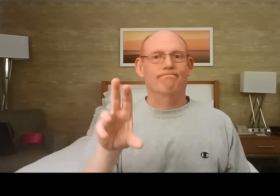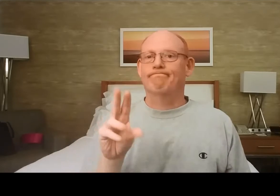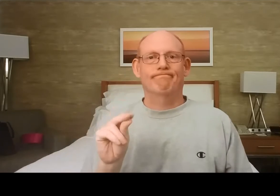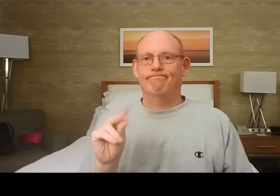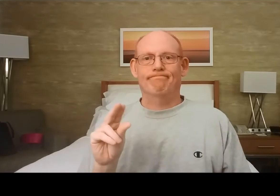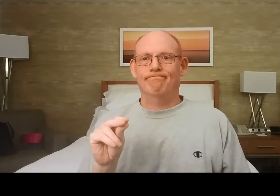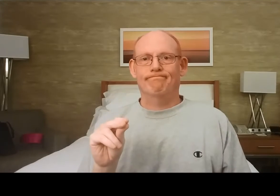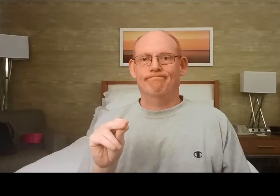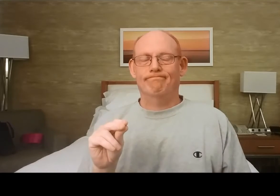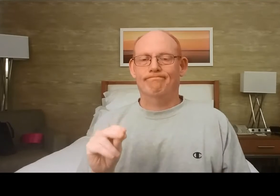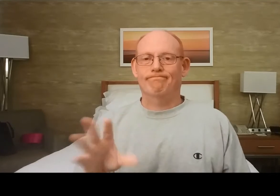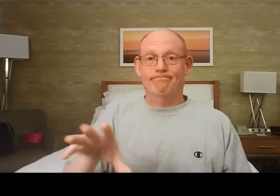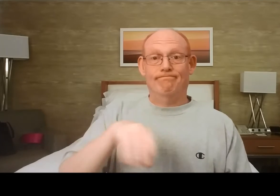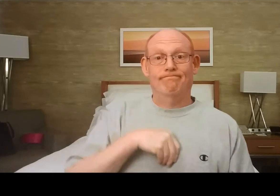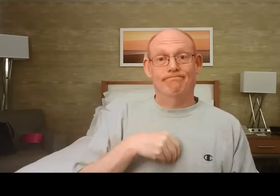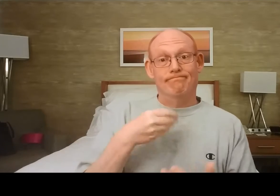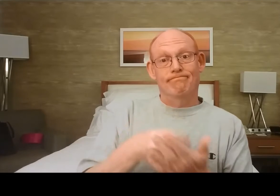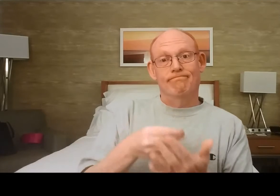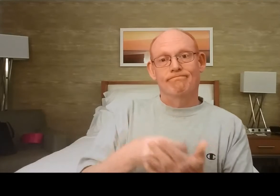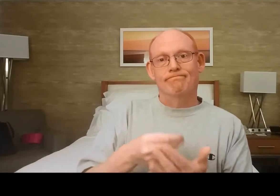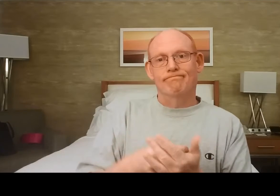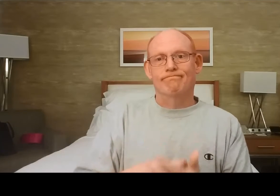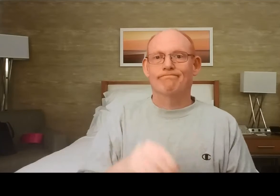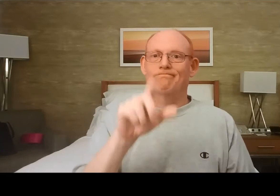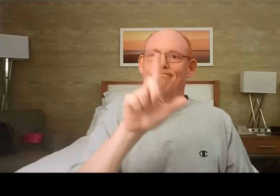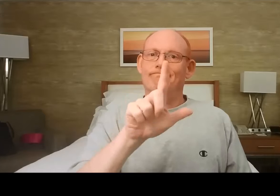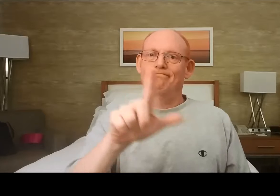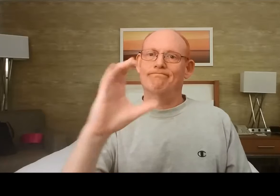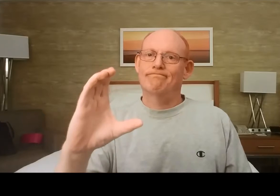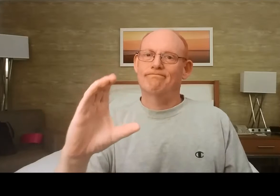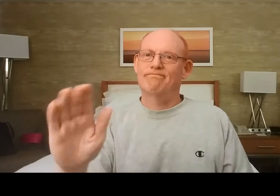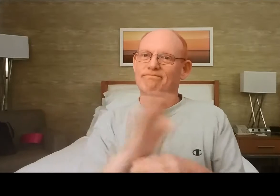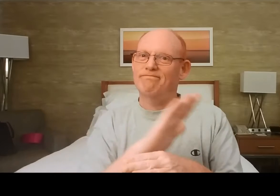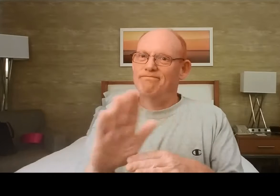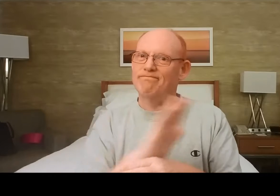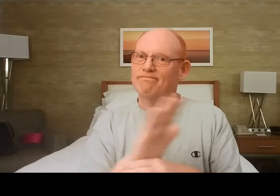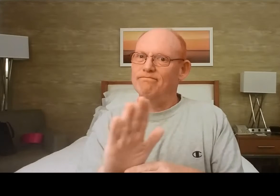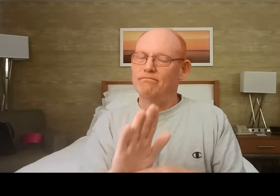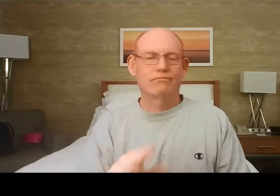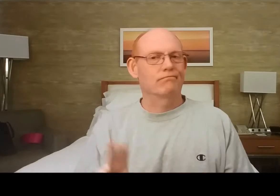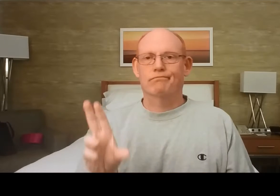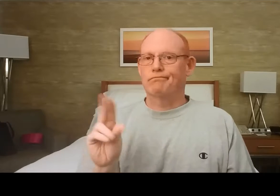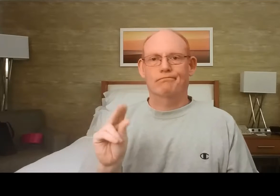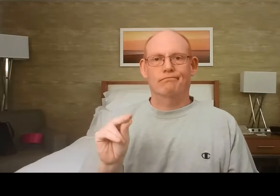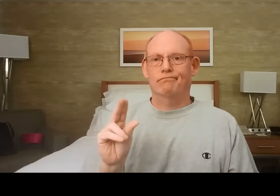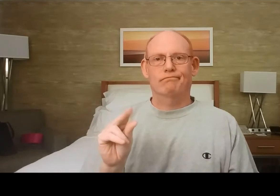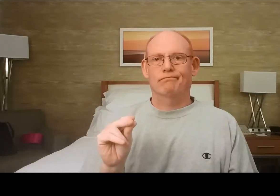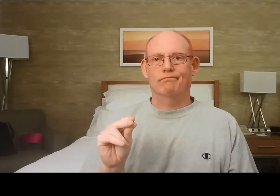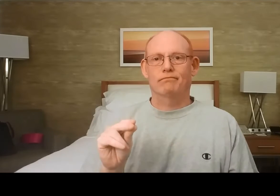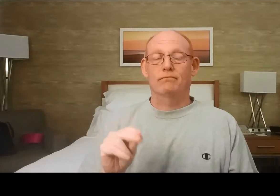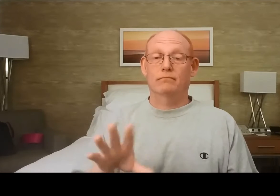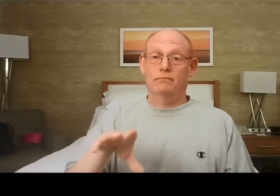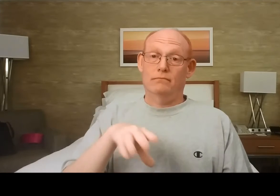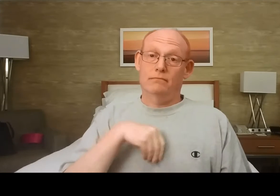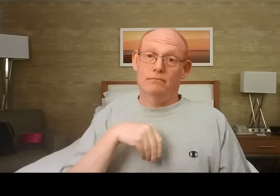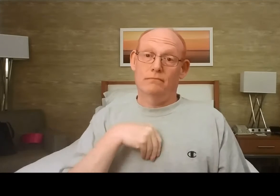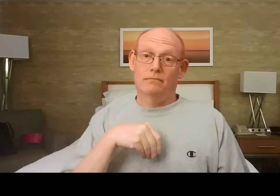PACs? No. Do we accept money from LLC businesses? Nope. Do we accept money